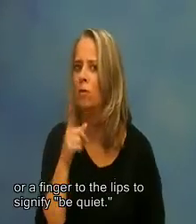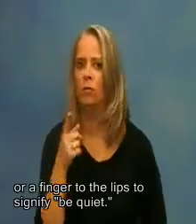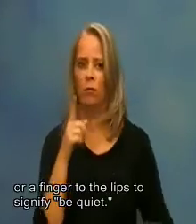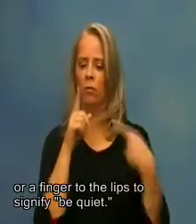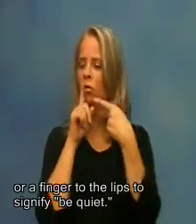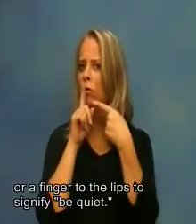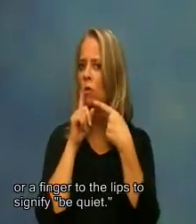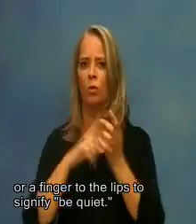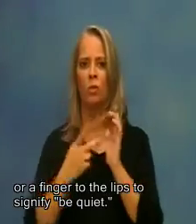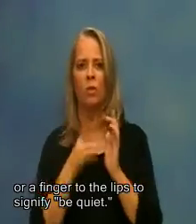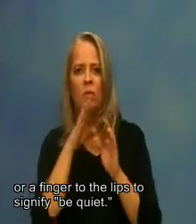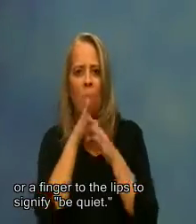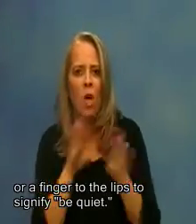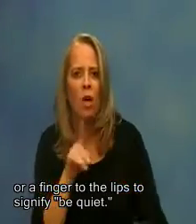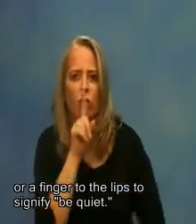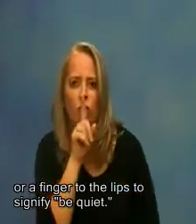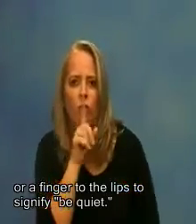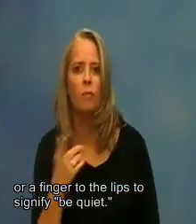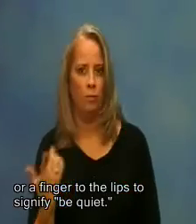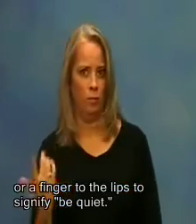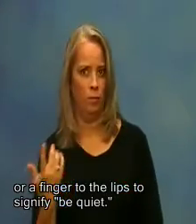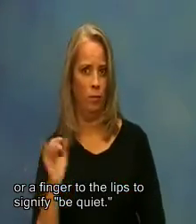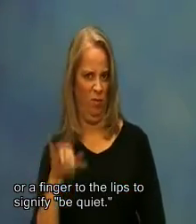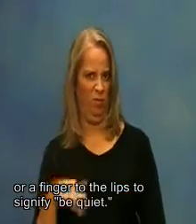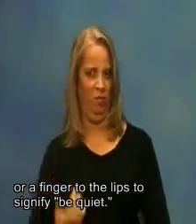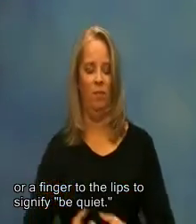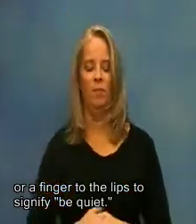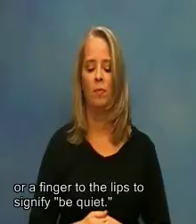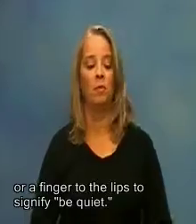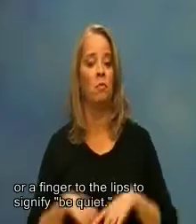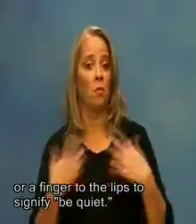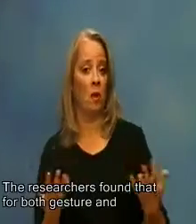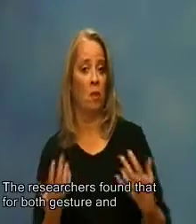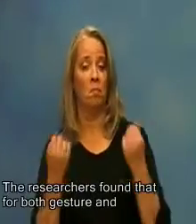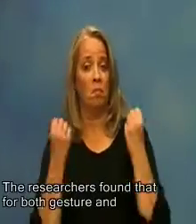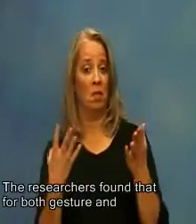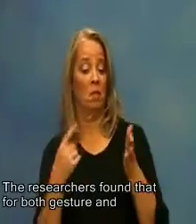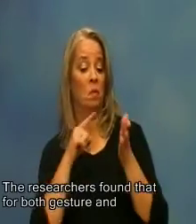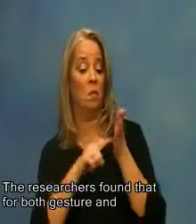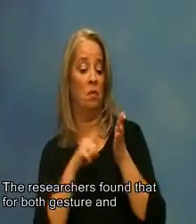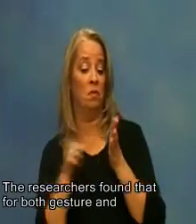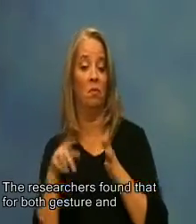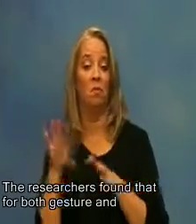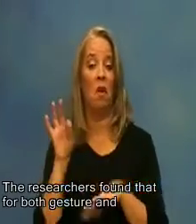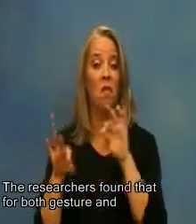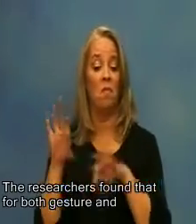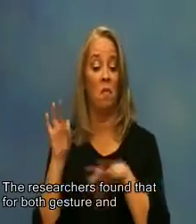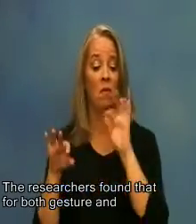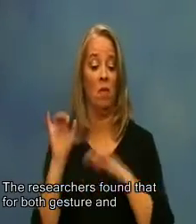Or a finger to the lips to signify, be quiet. The researchers found that for